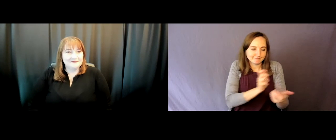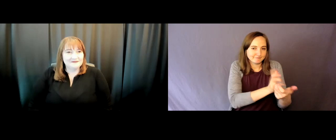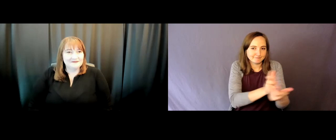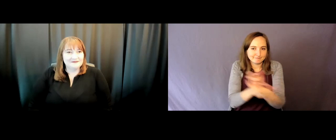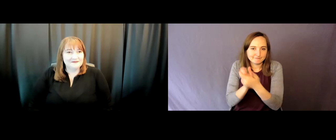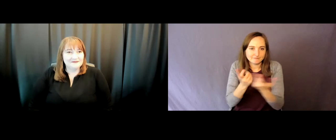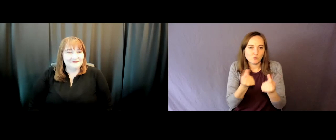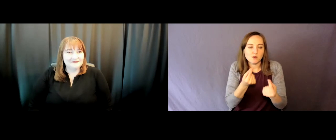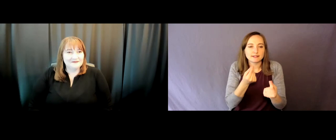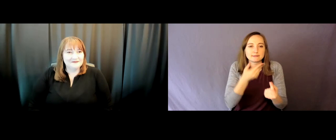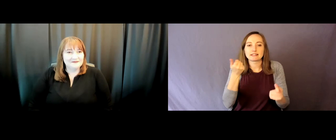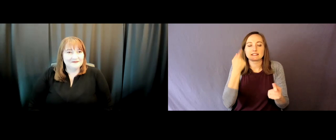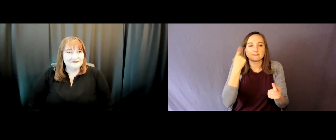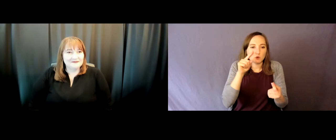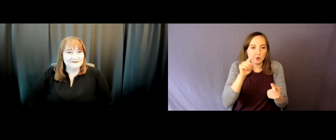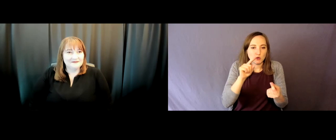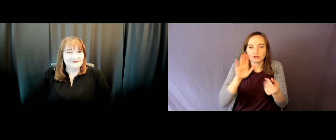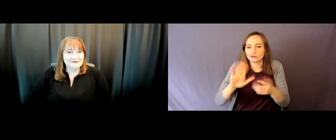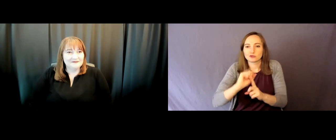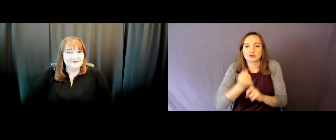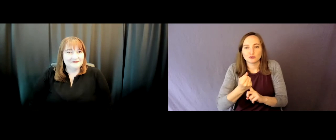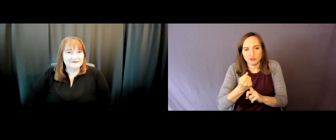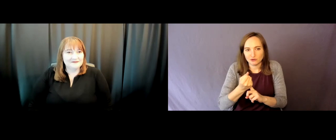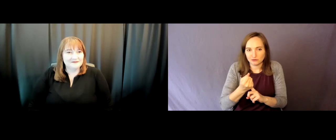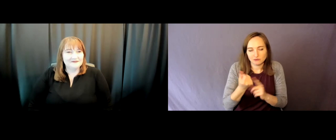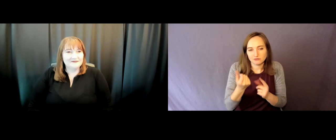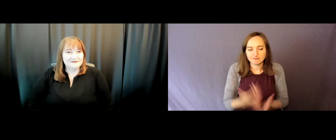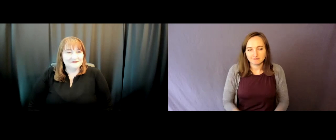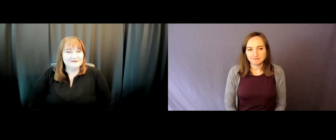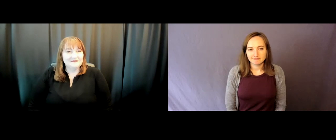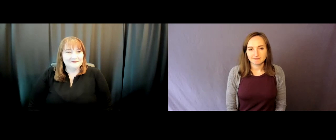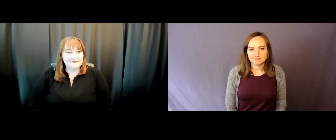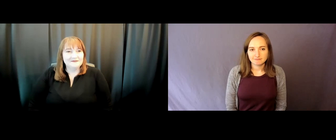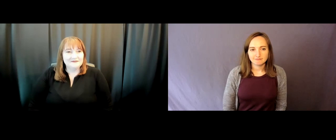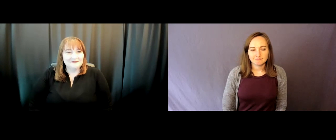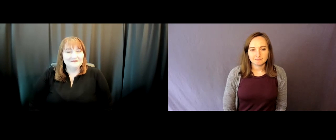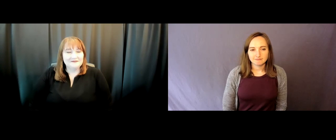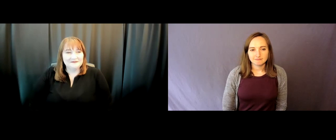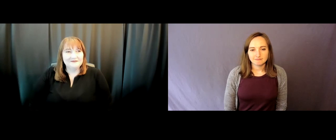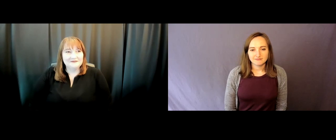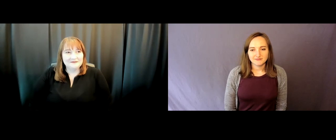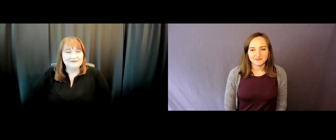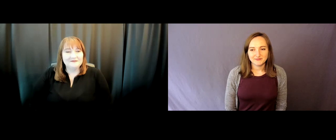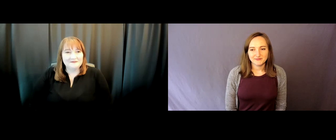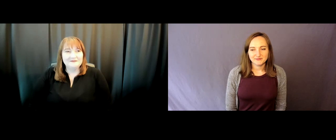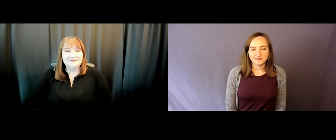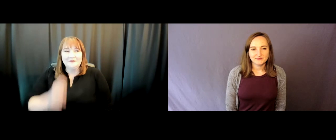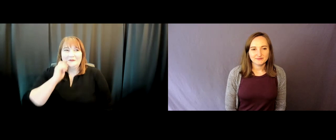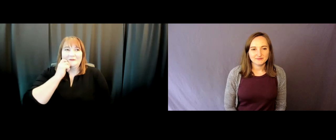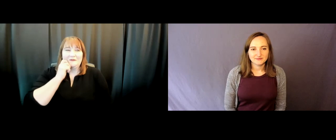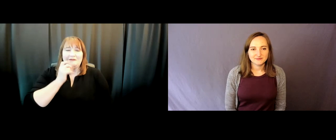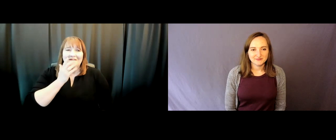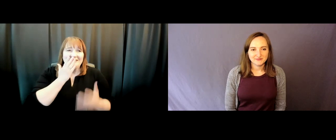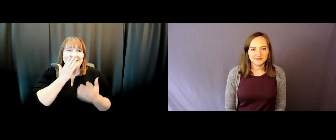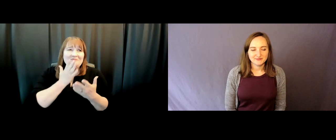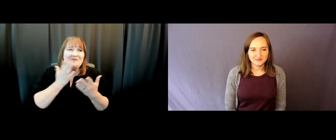customization and what works best and for what situation you're trying to handle. Okay. This is so cool. Thank you so